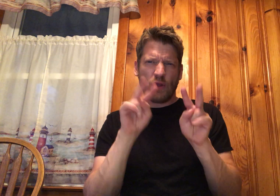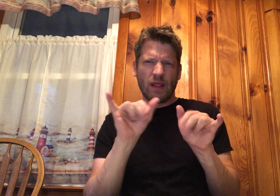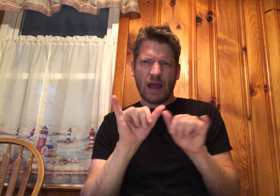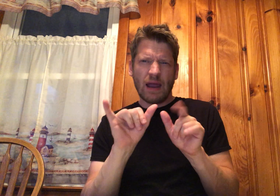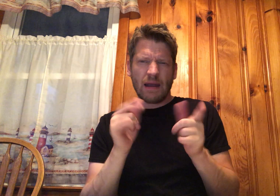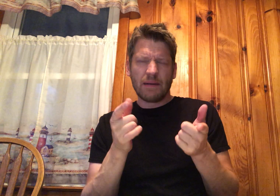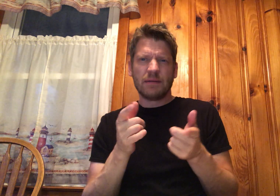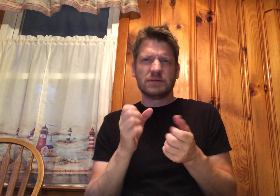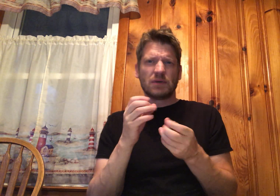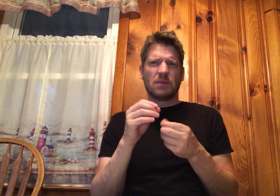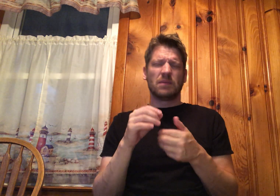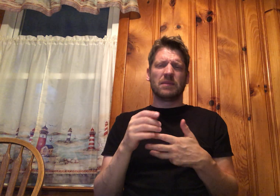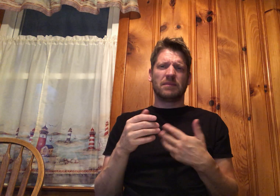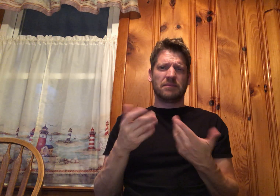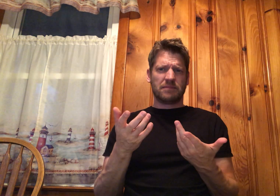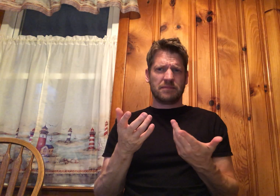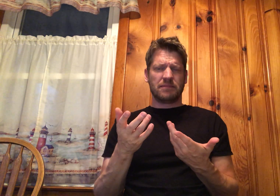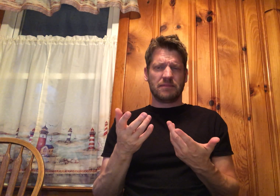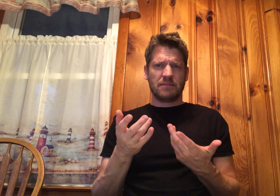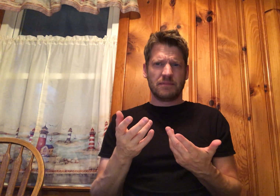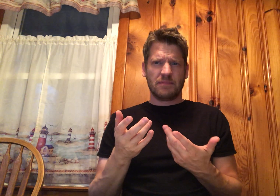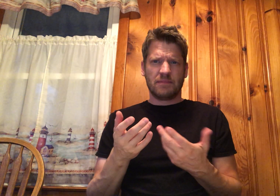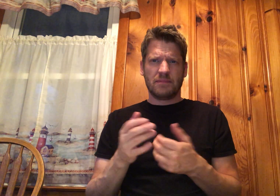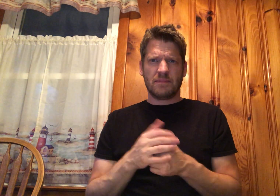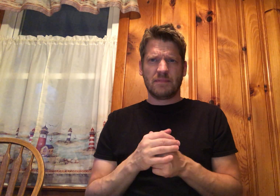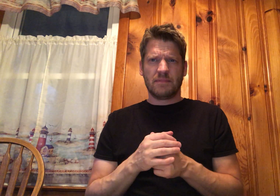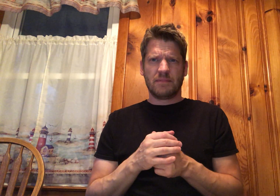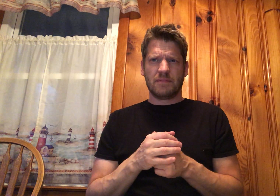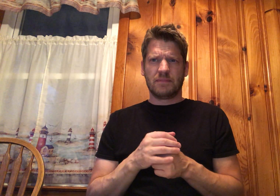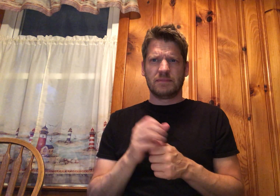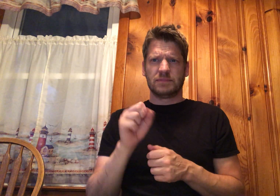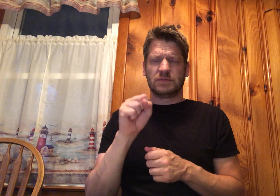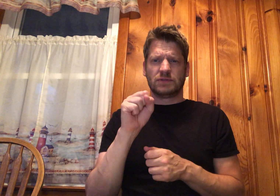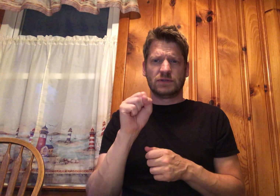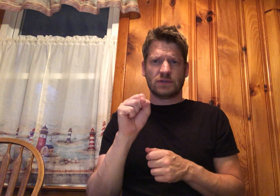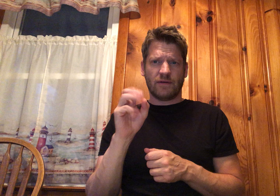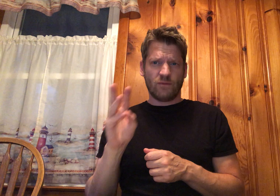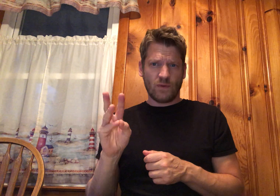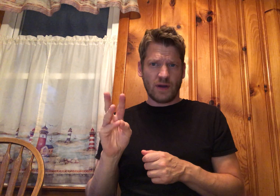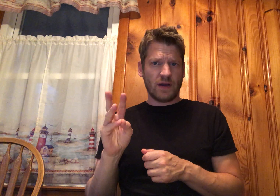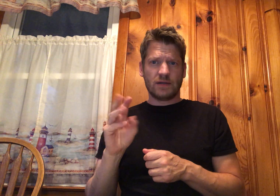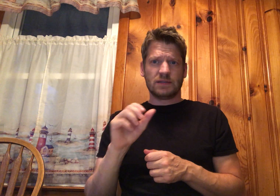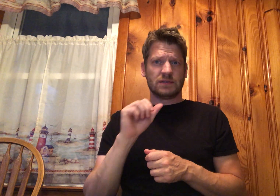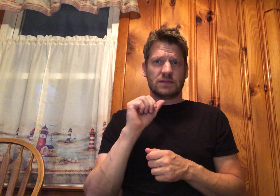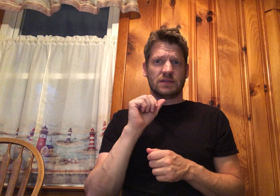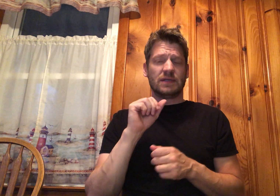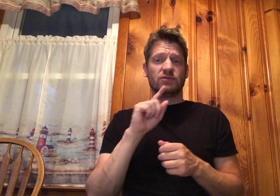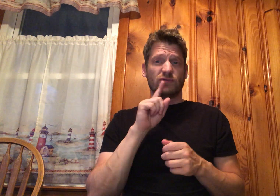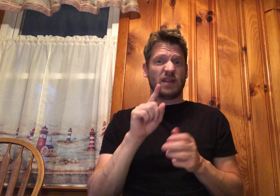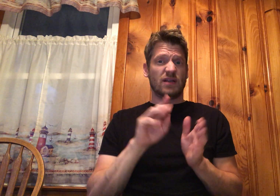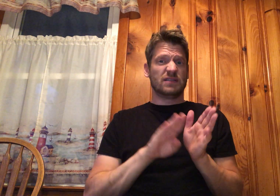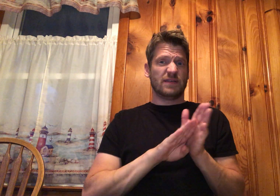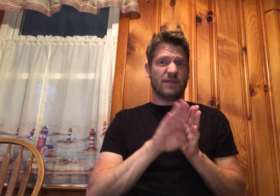So software is developed or engineering, it is not manufactured. So the first thing is, what the